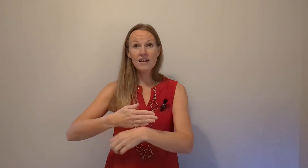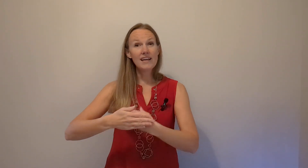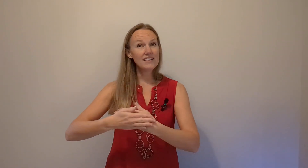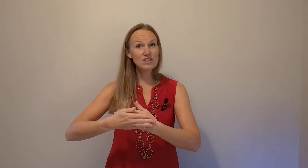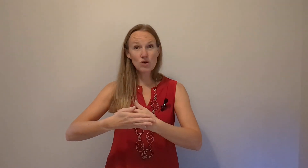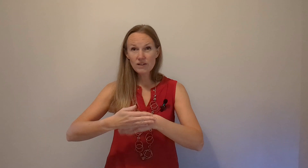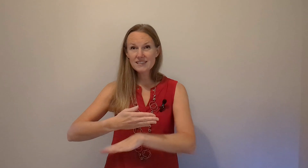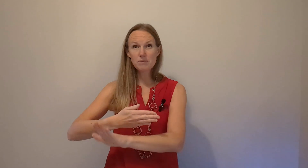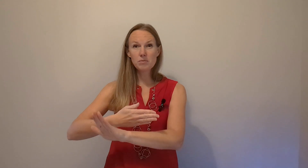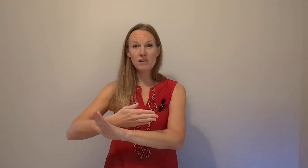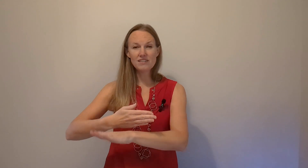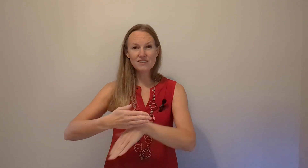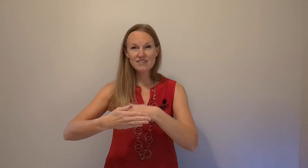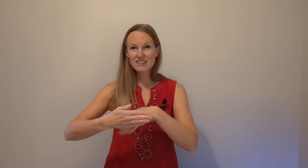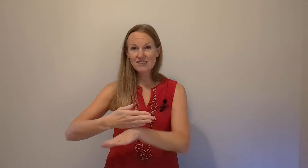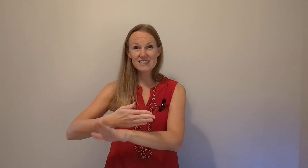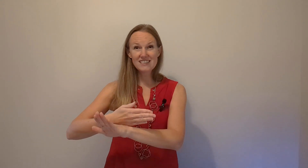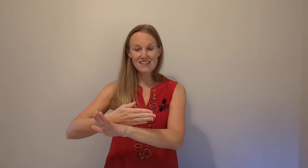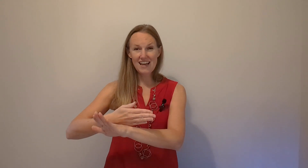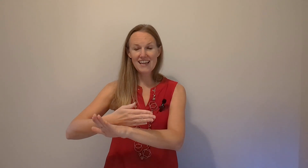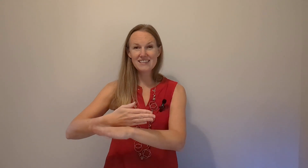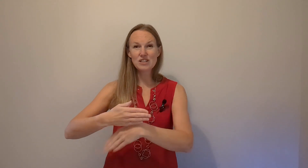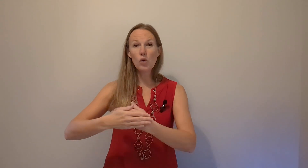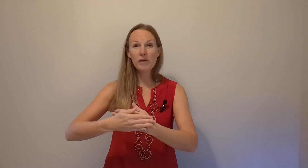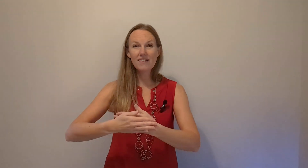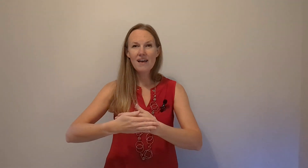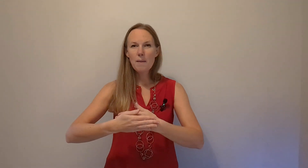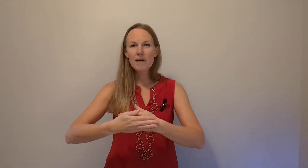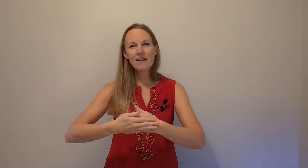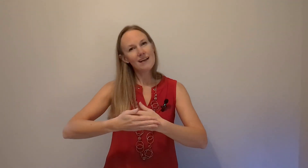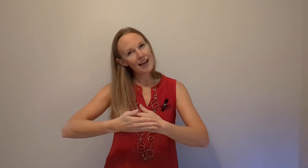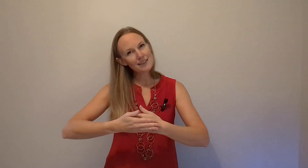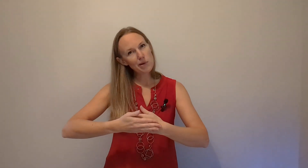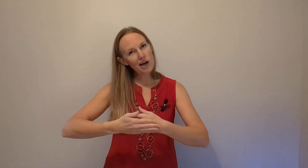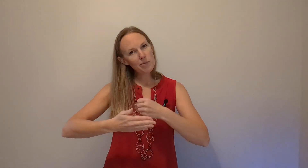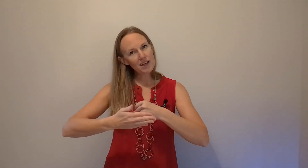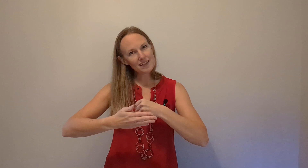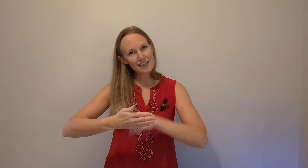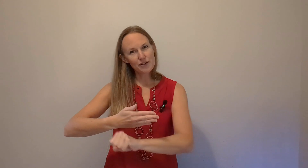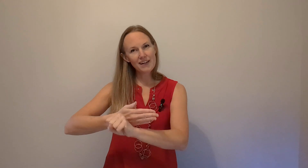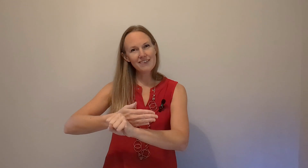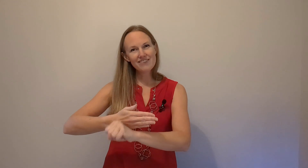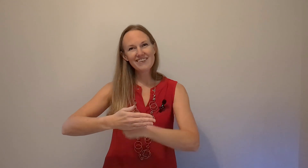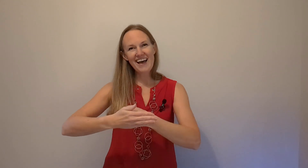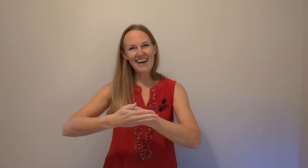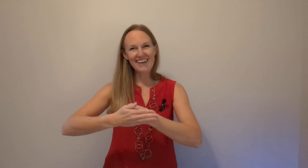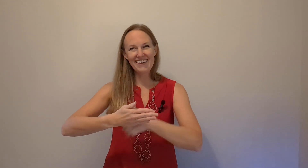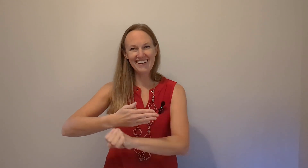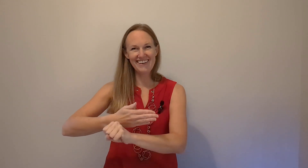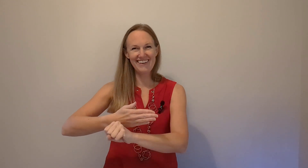It is totally acceptable also to do just a hand that's open, but as a mom, I like to get credit for that head.